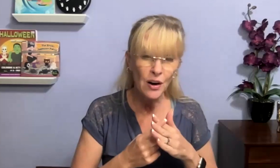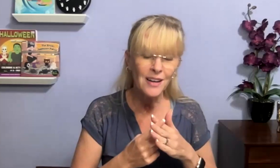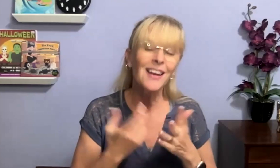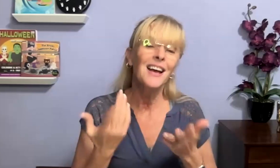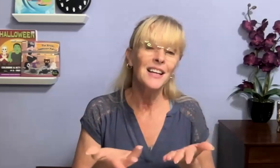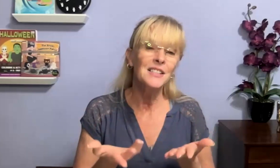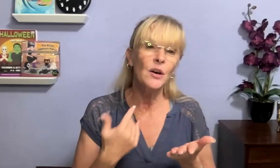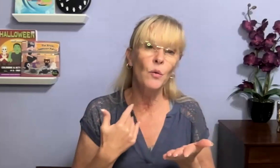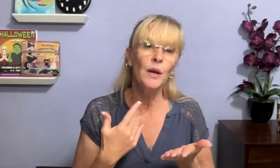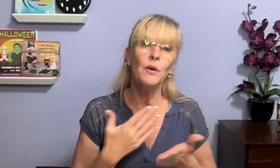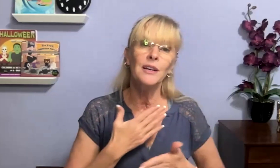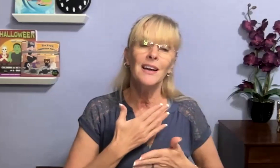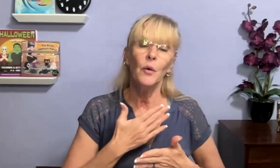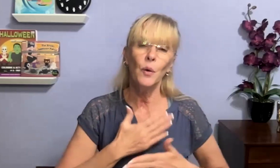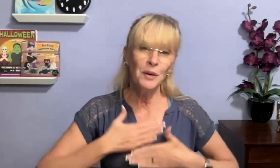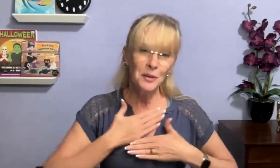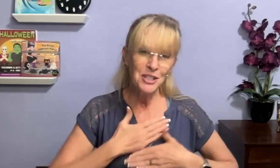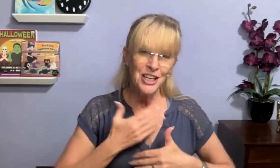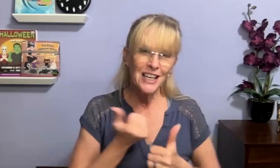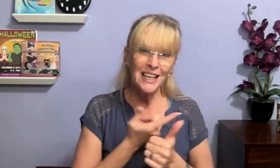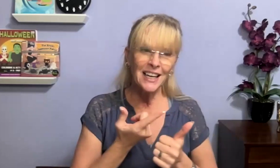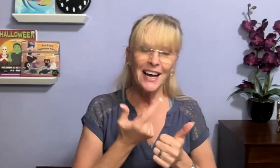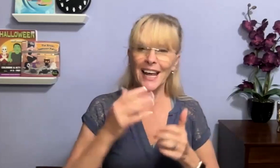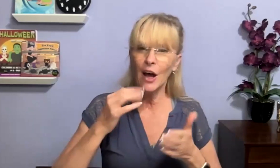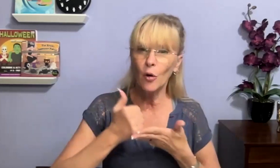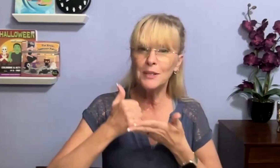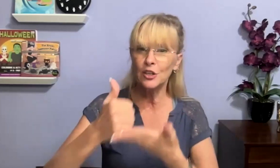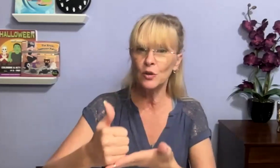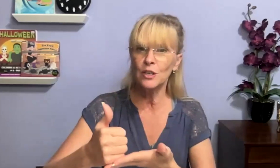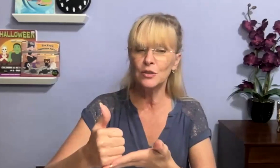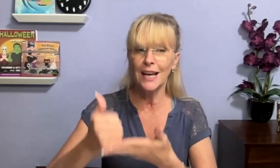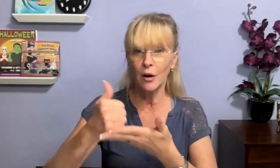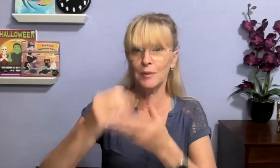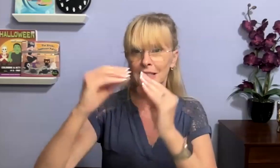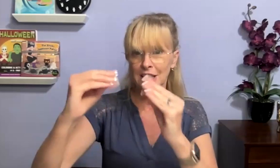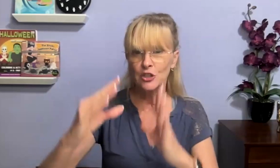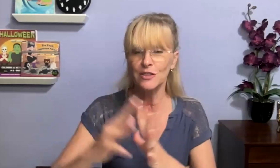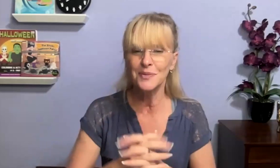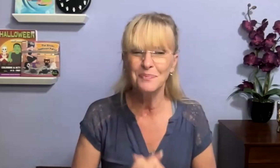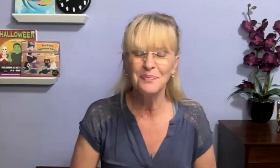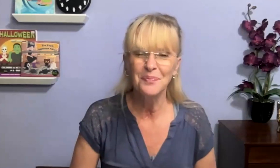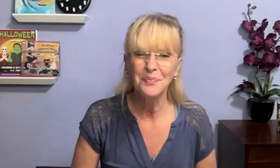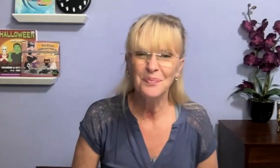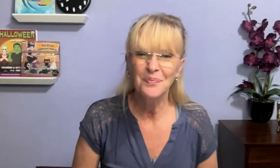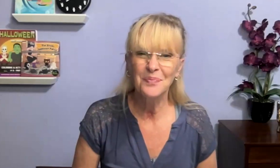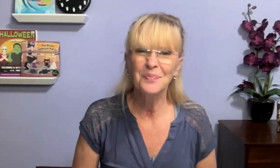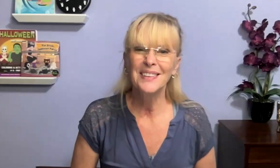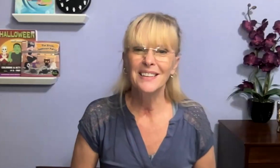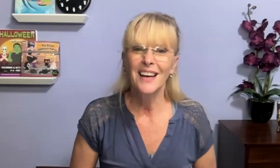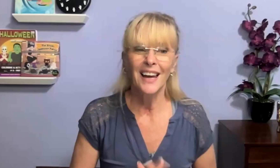start. And so we would appreciate any kind of help that you can do to help the teachers. And